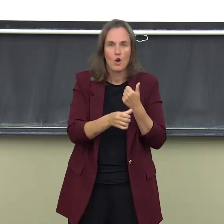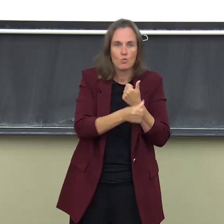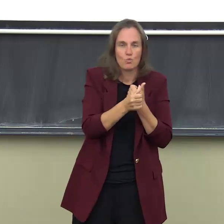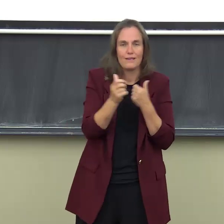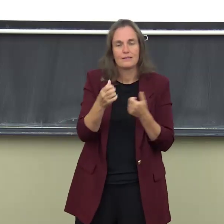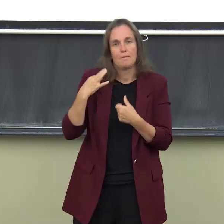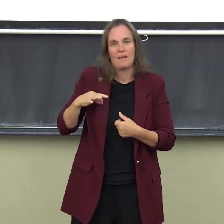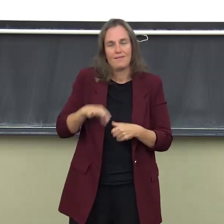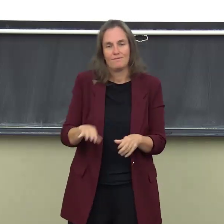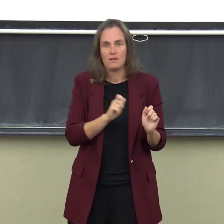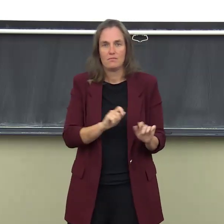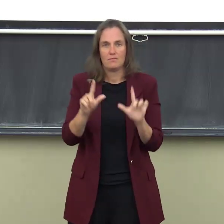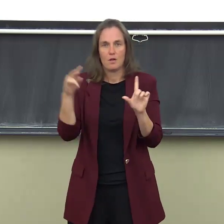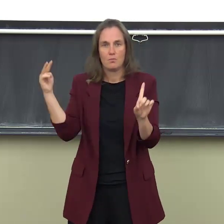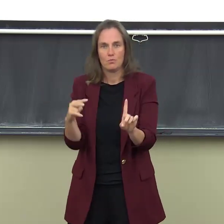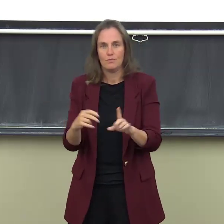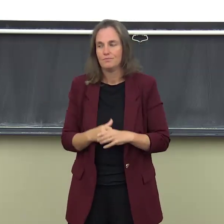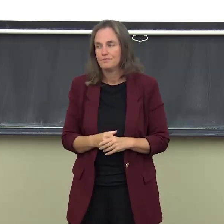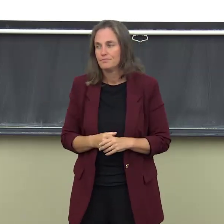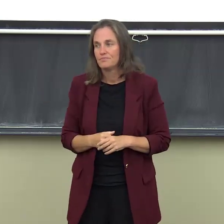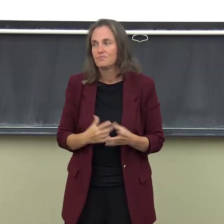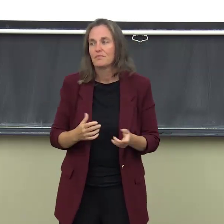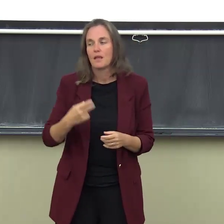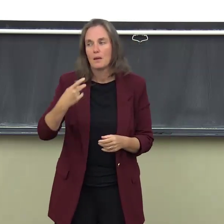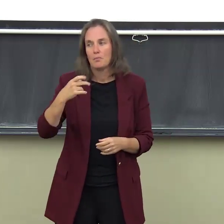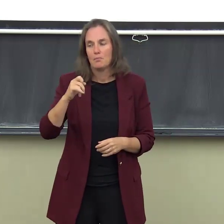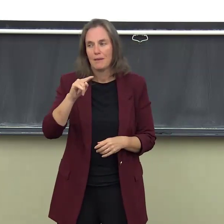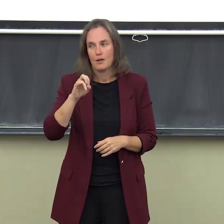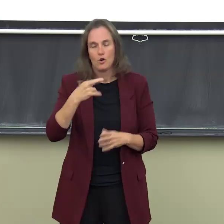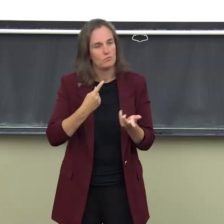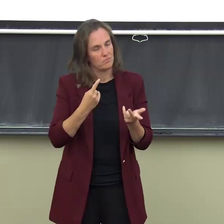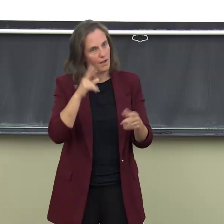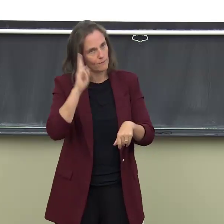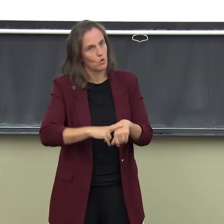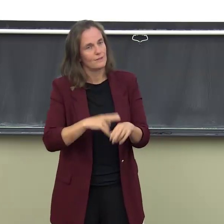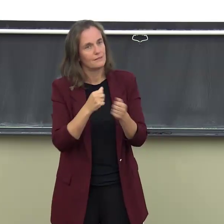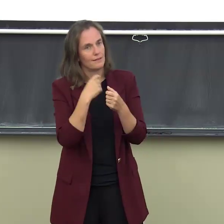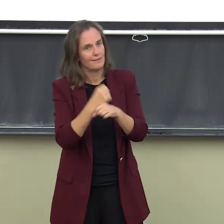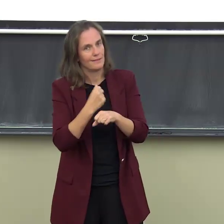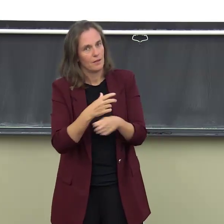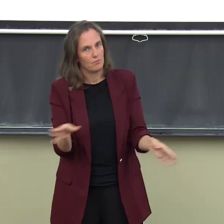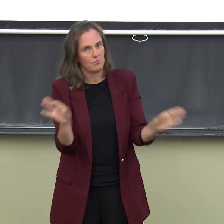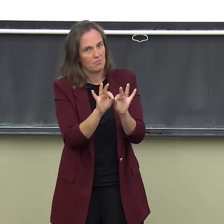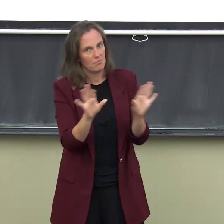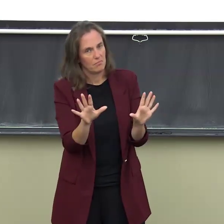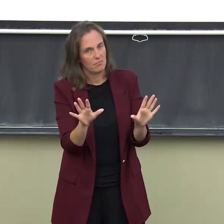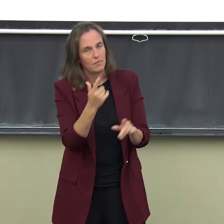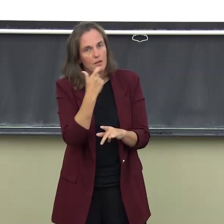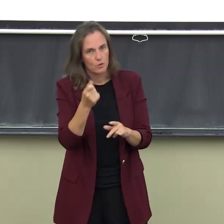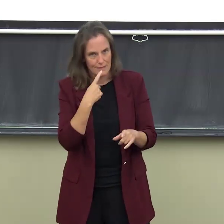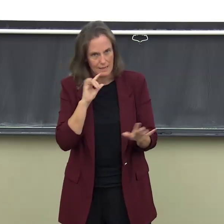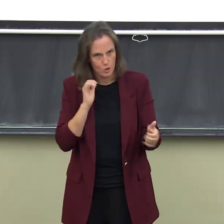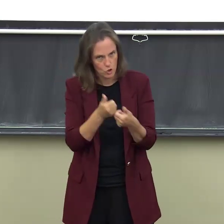framework. Well, of course, it's statistically significant. As you said, the